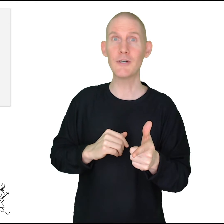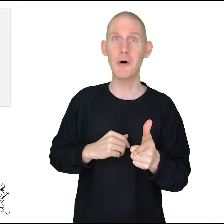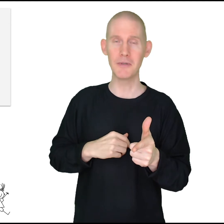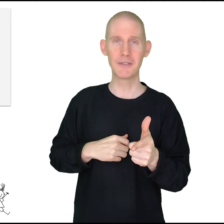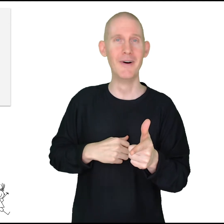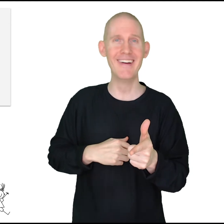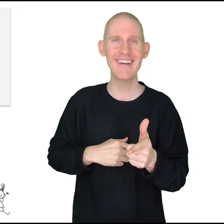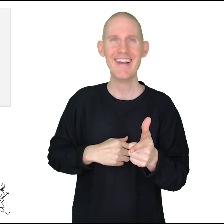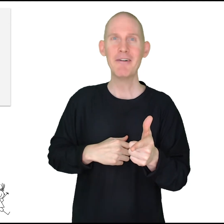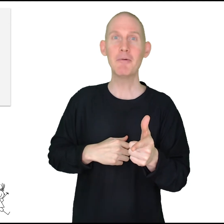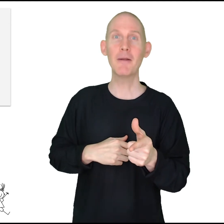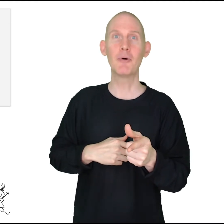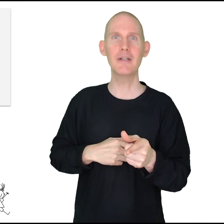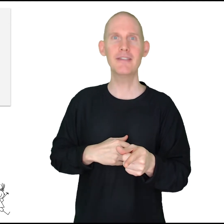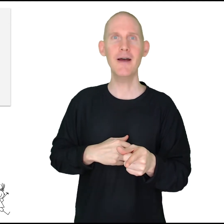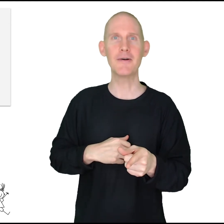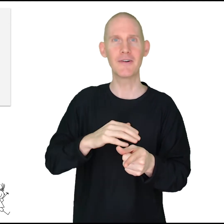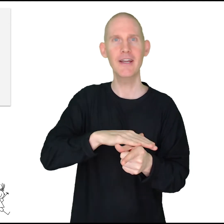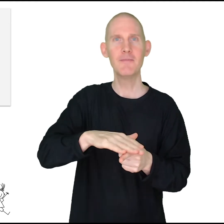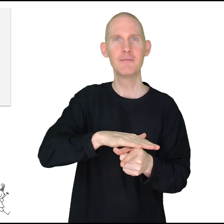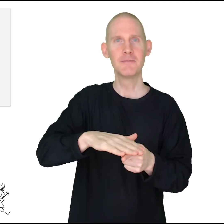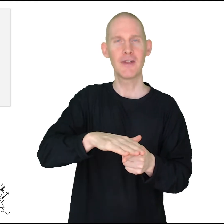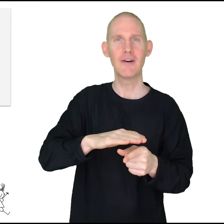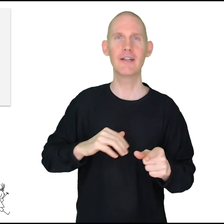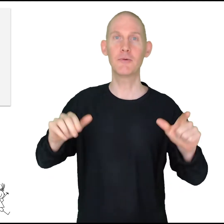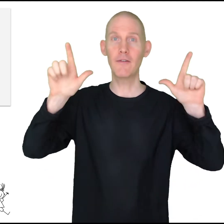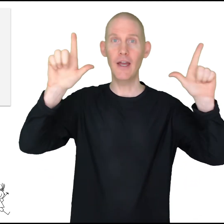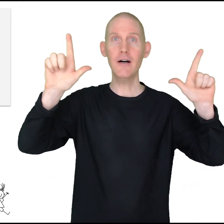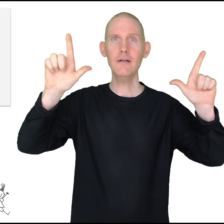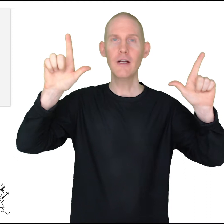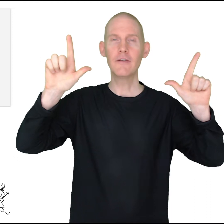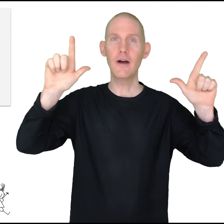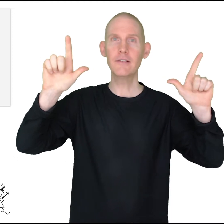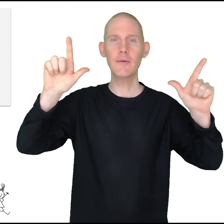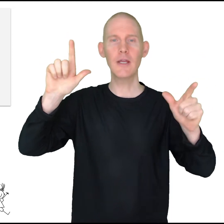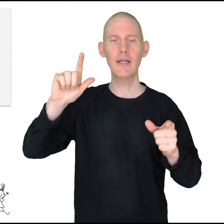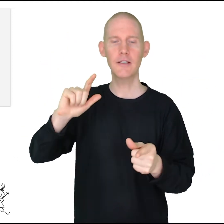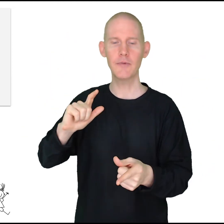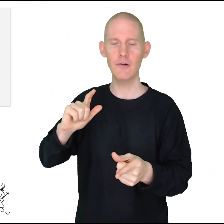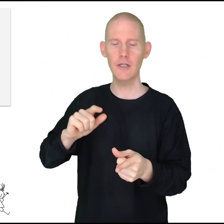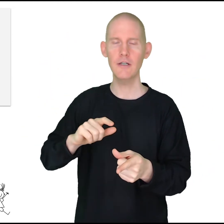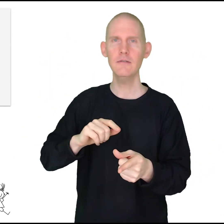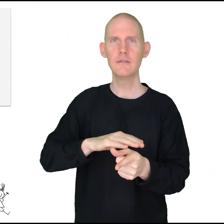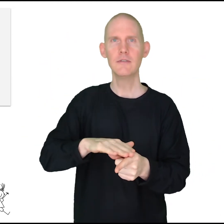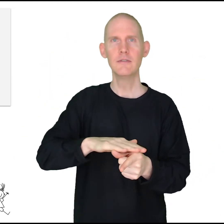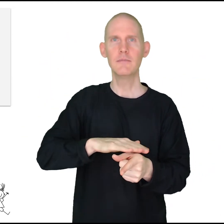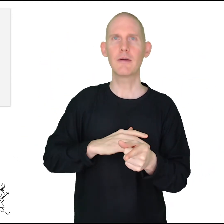moment. So we want to put it down, okay? All right, so we have the L, non-dominant hand, come down here, make a